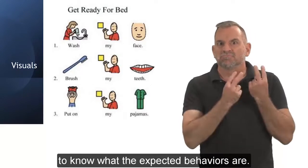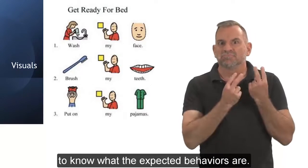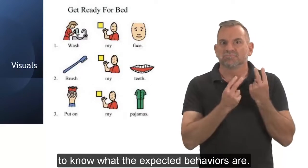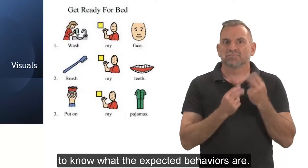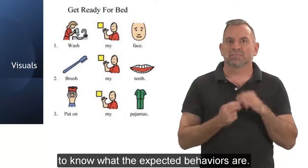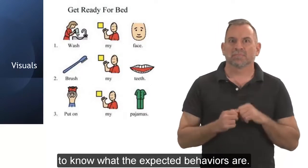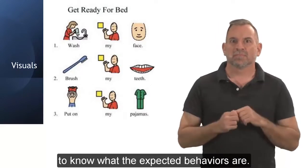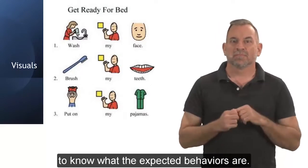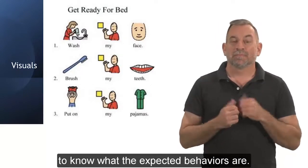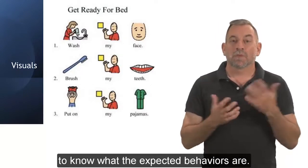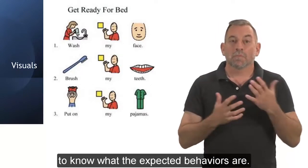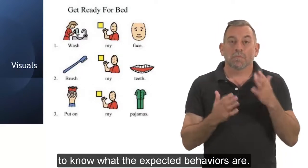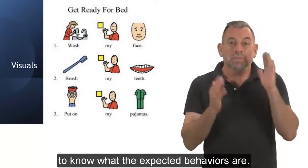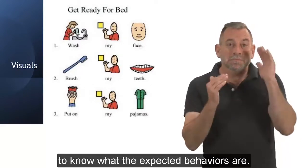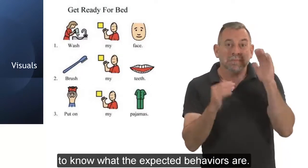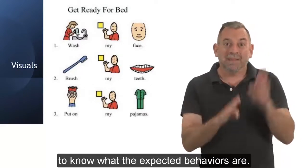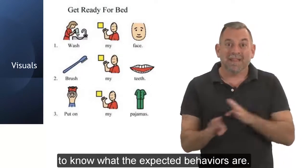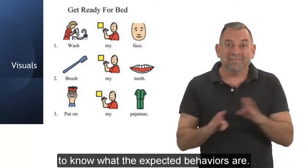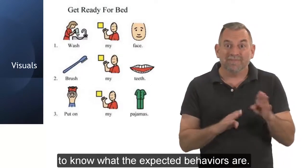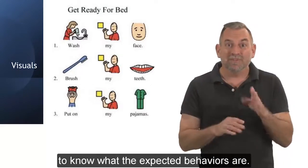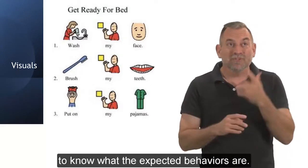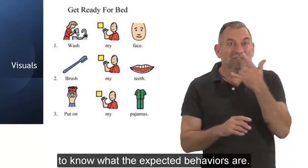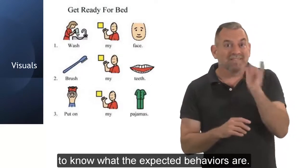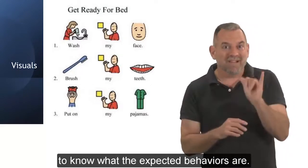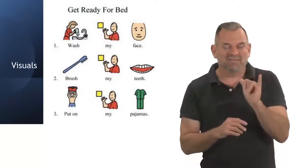know what the expected behaviors are.